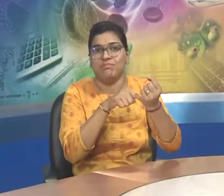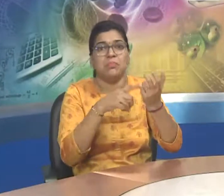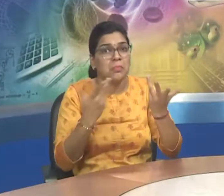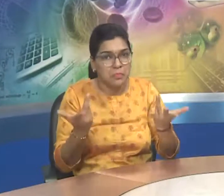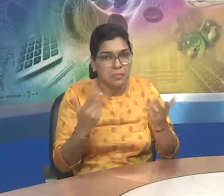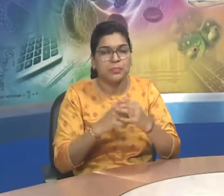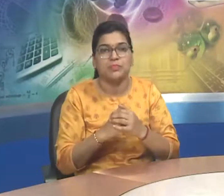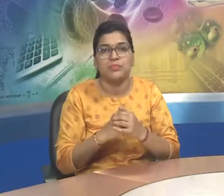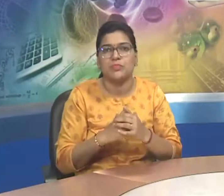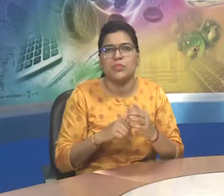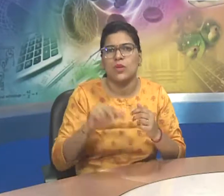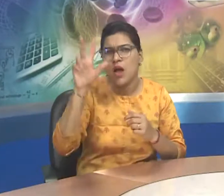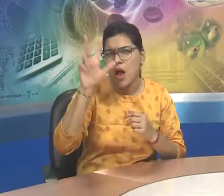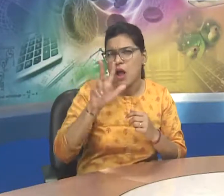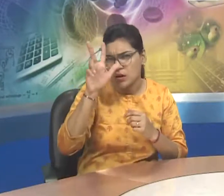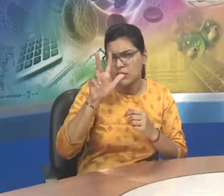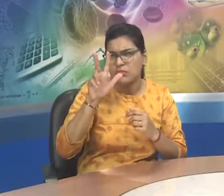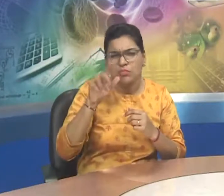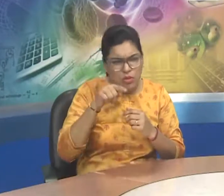7th and found dash